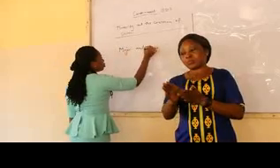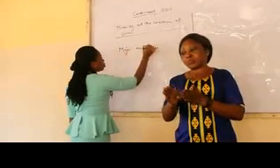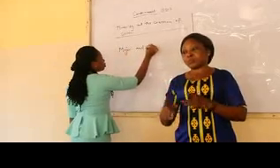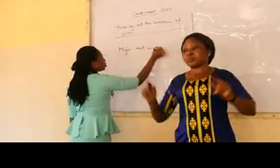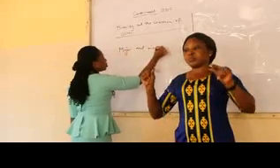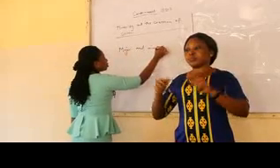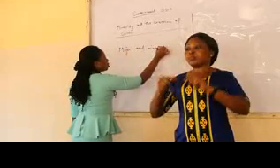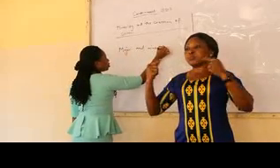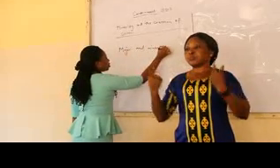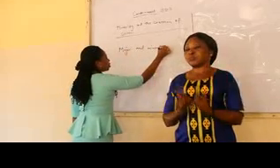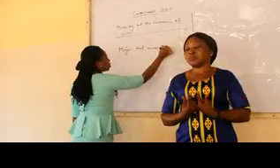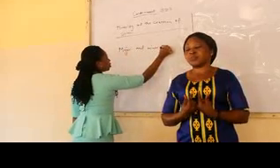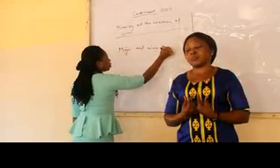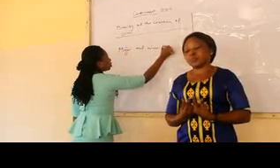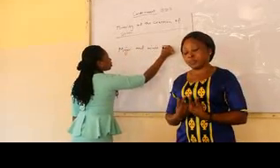group.